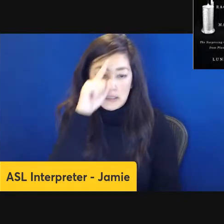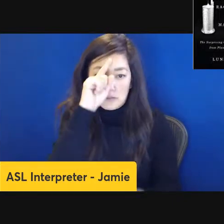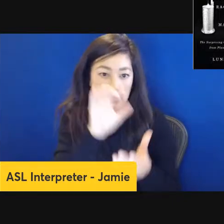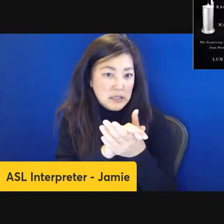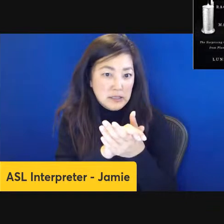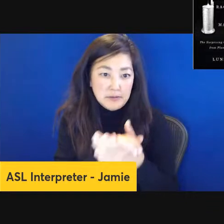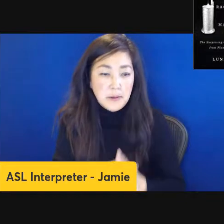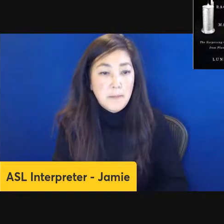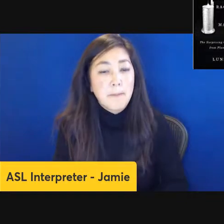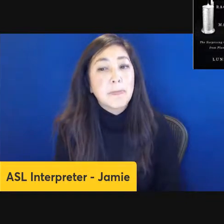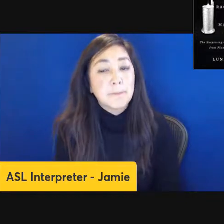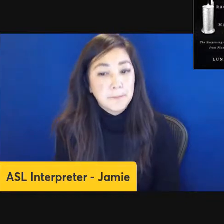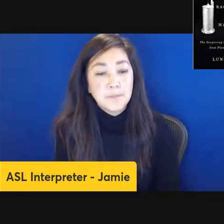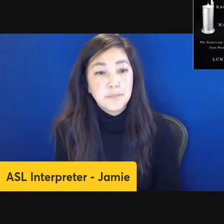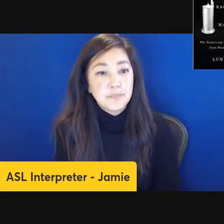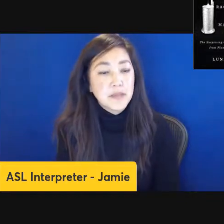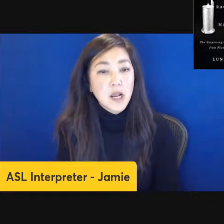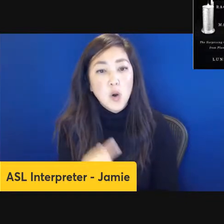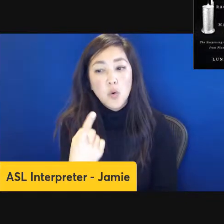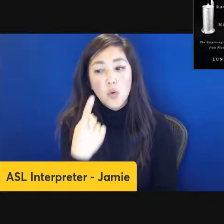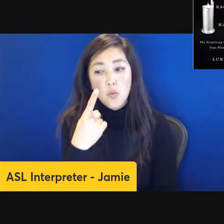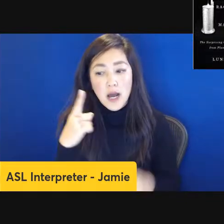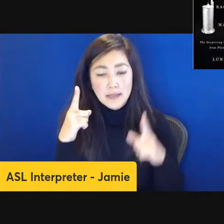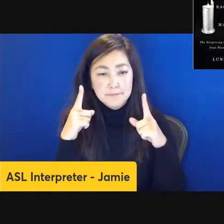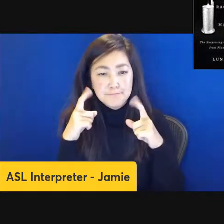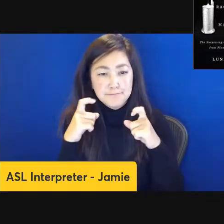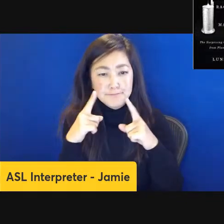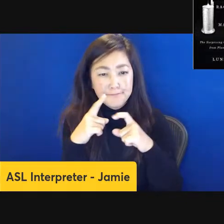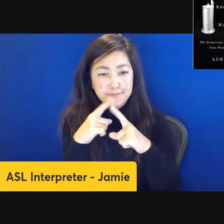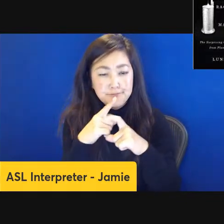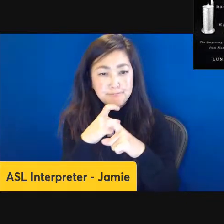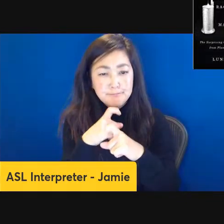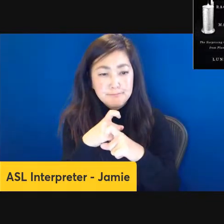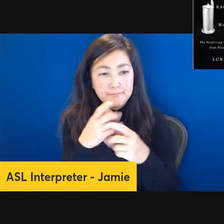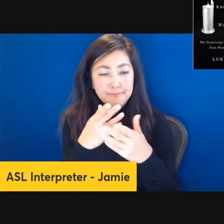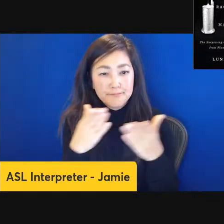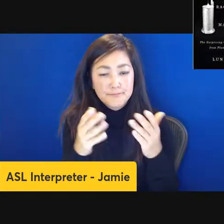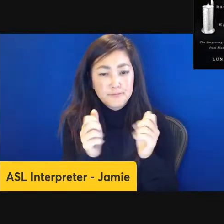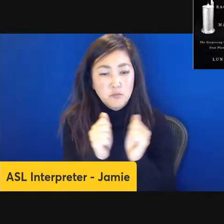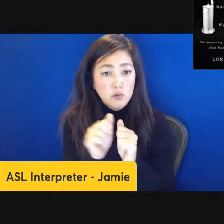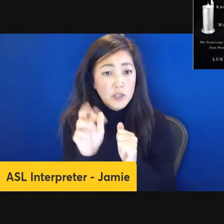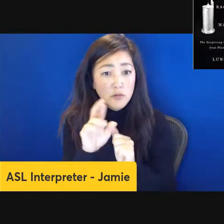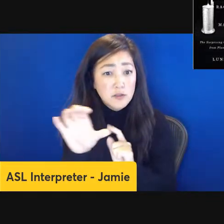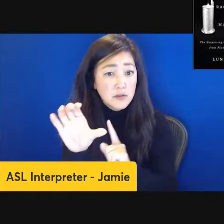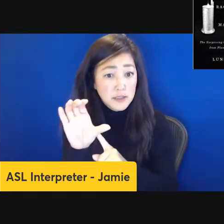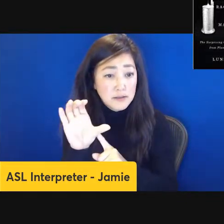Now, one complexity of race correction in